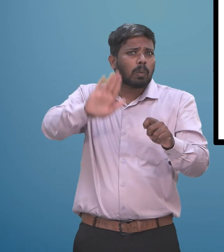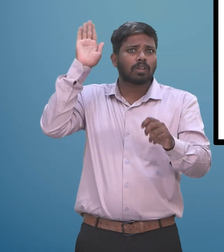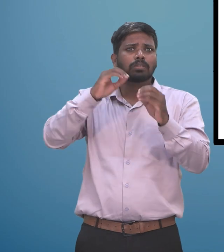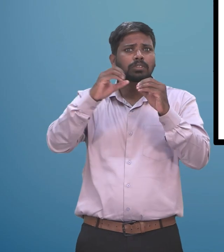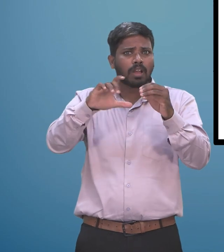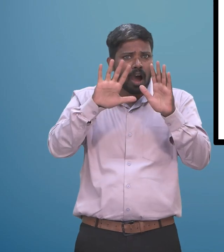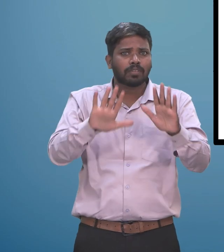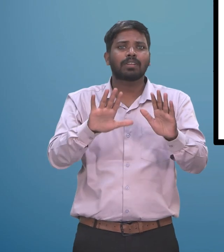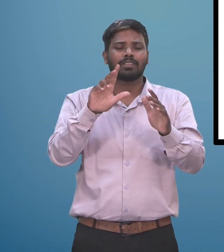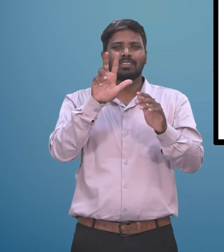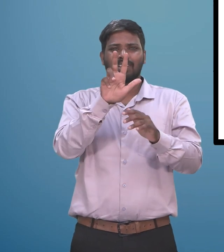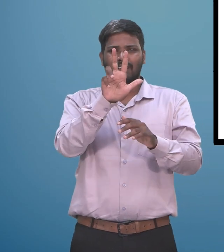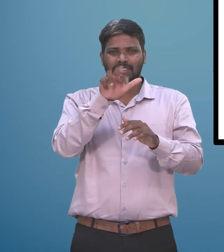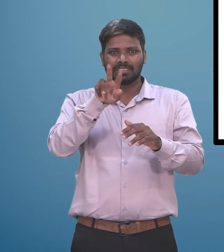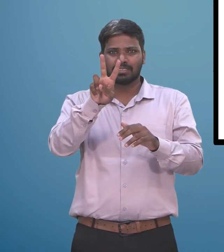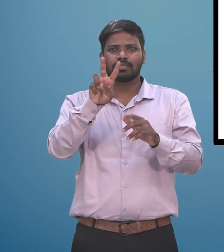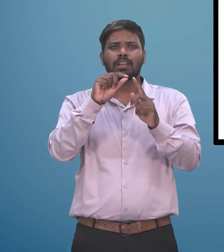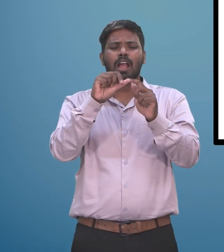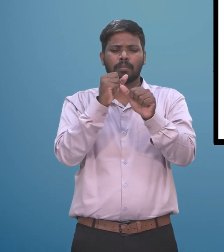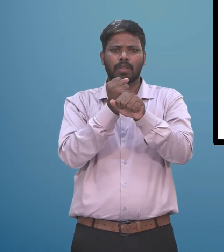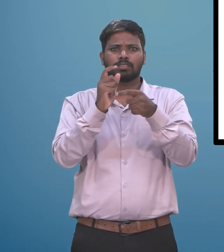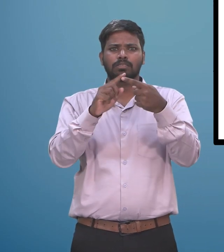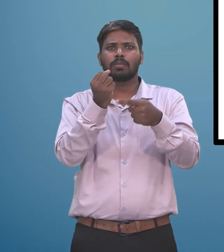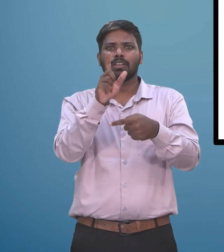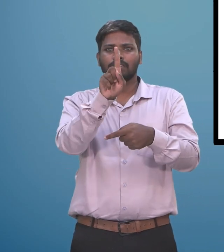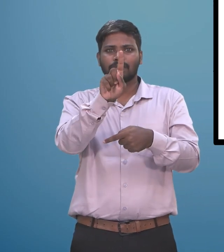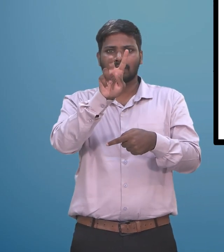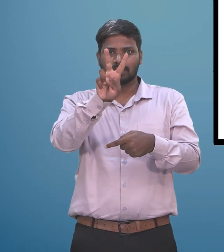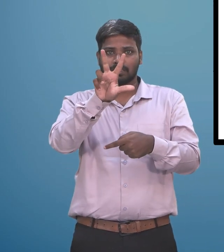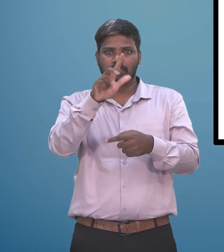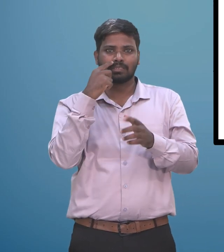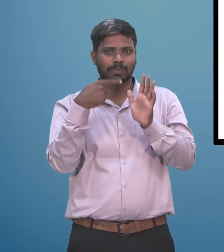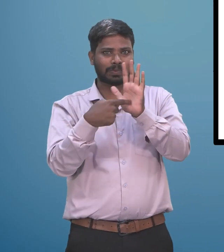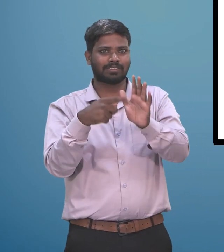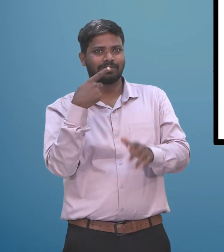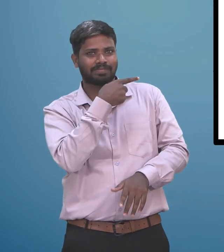Vaishali, today in Bihar, goes back a few centuries BCE.